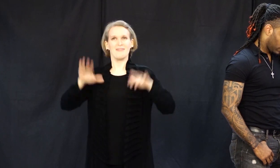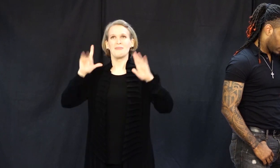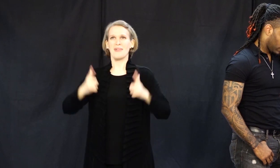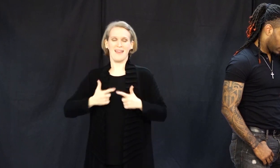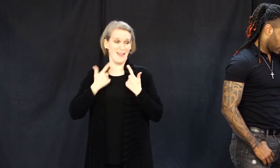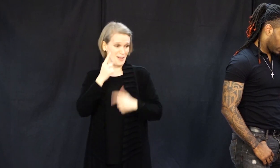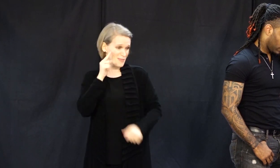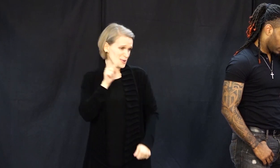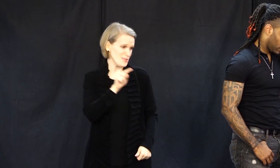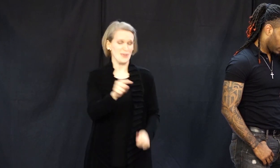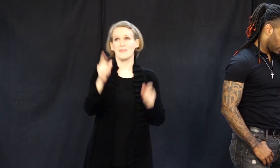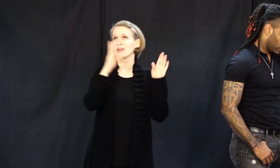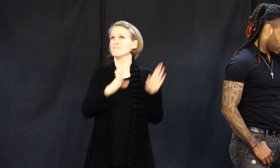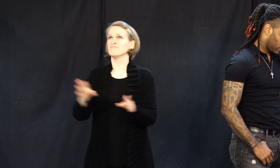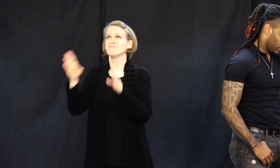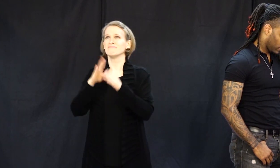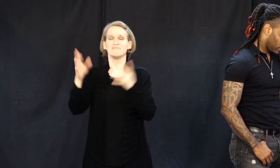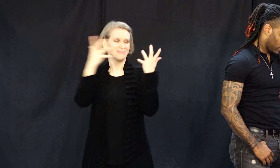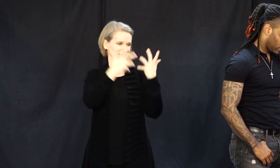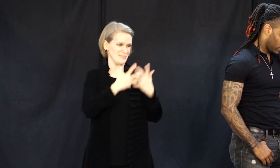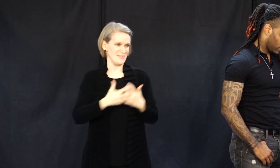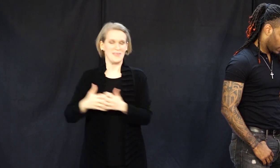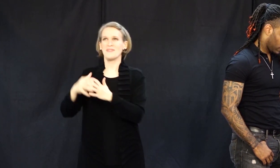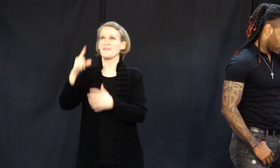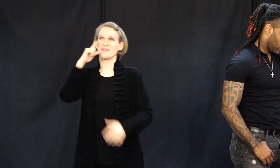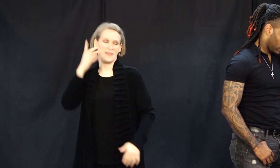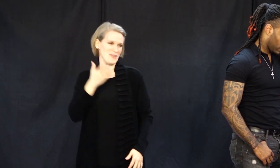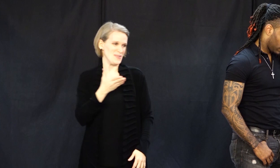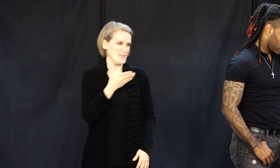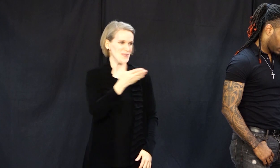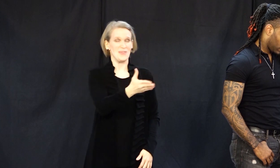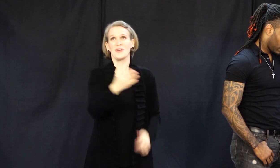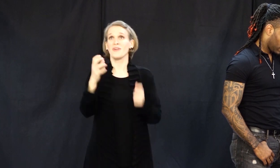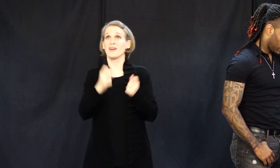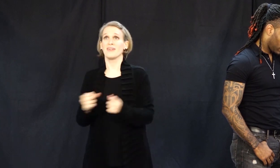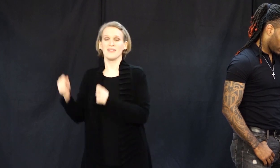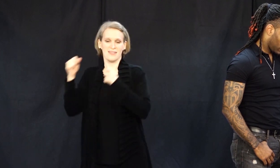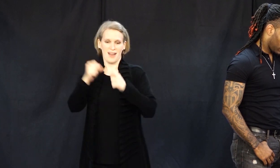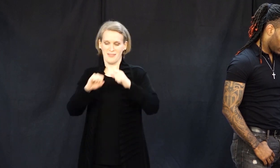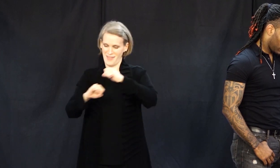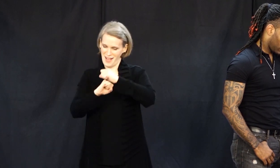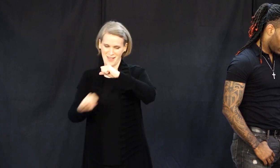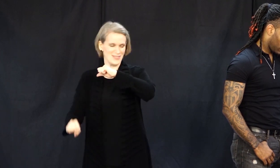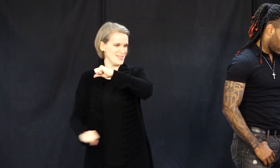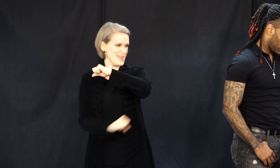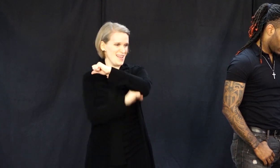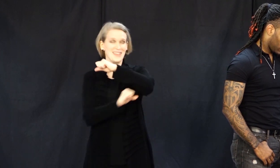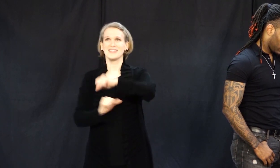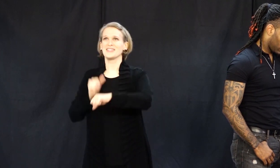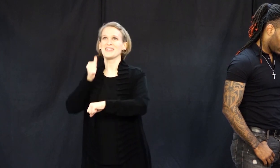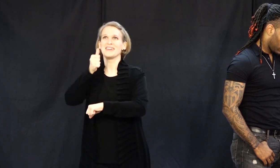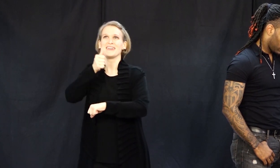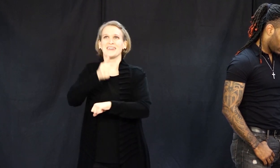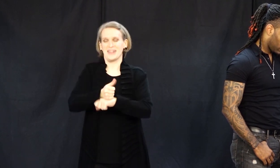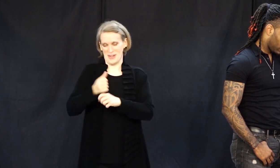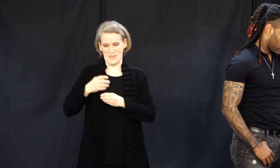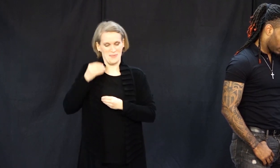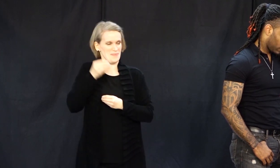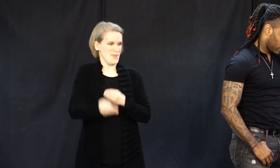you. We'll make it right for you. If we lay a strong enough foundation, we'll pass